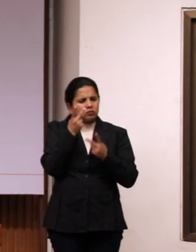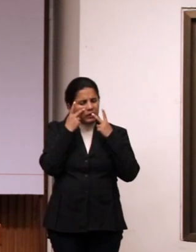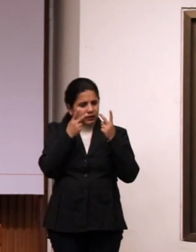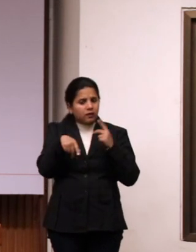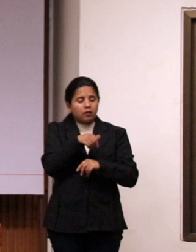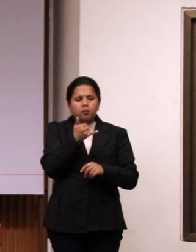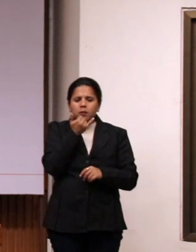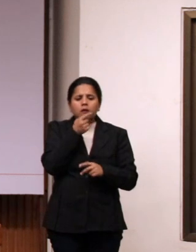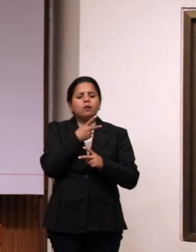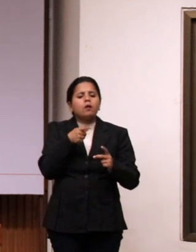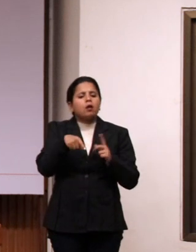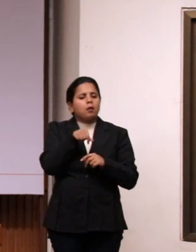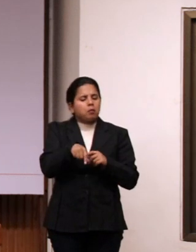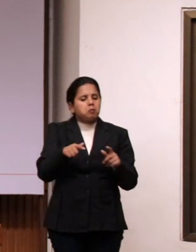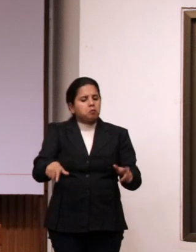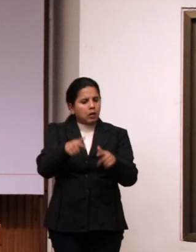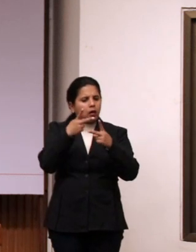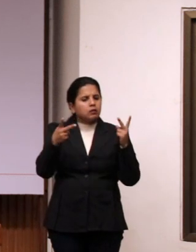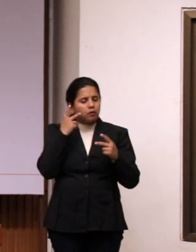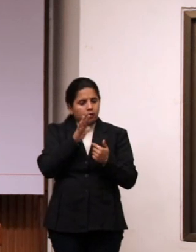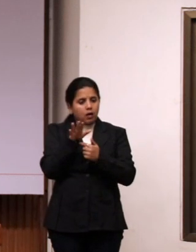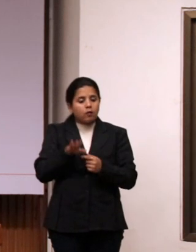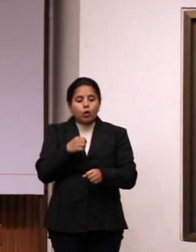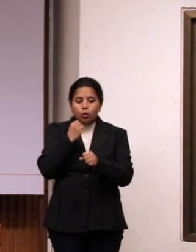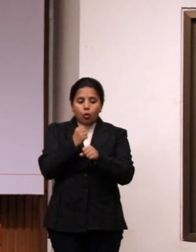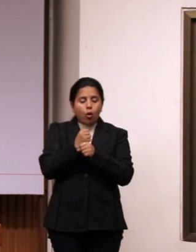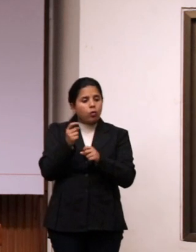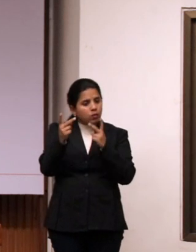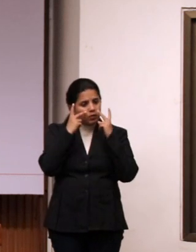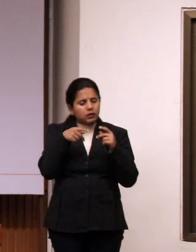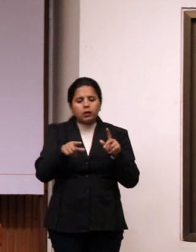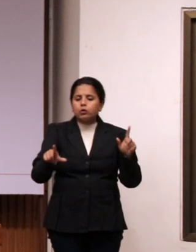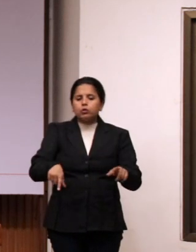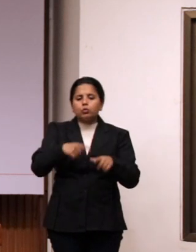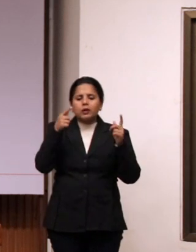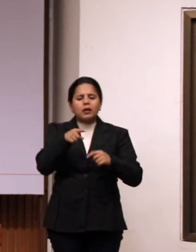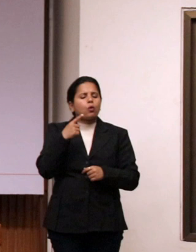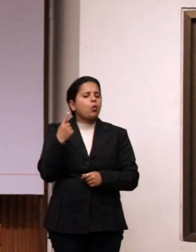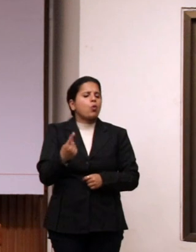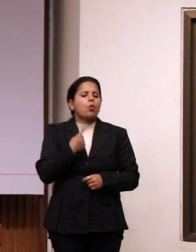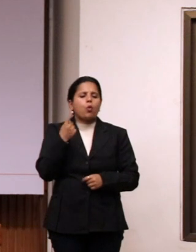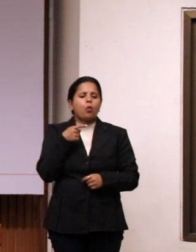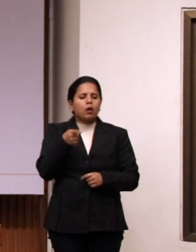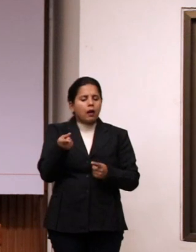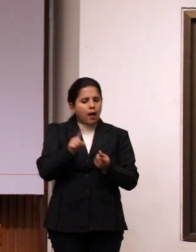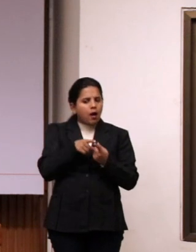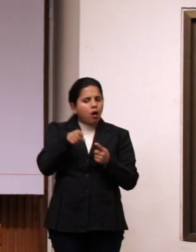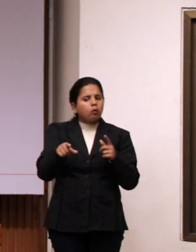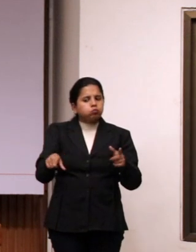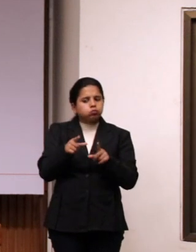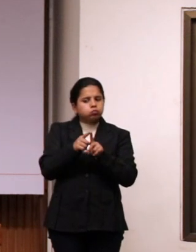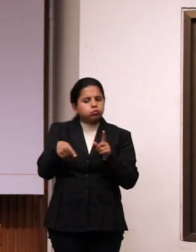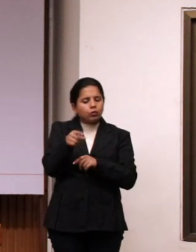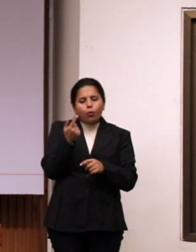this plantation scheme, where government sees that tree is the only species to be planted